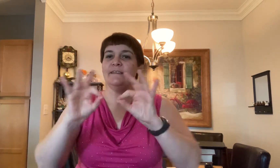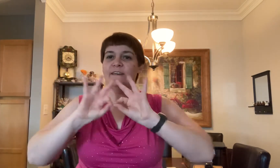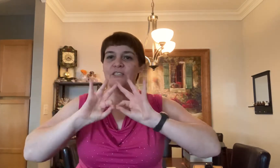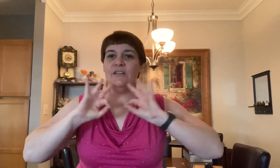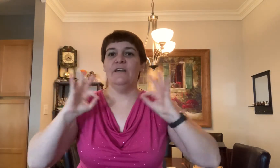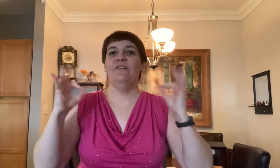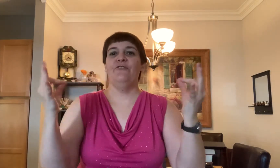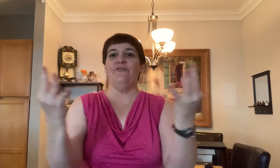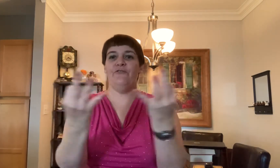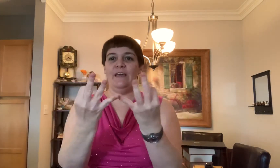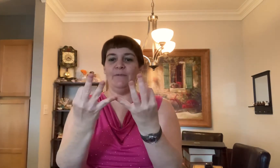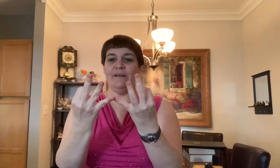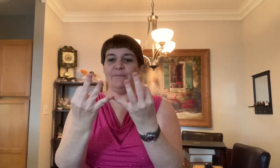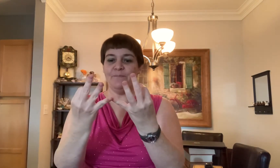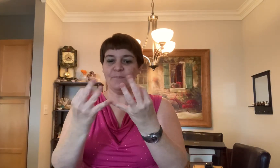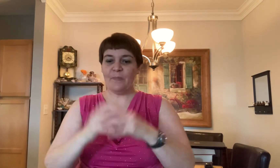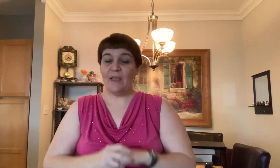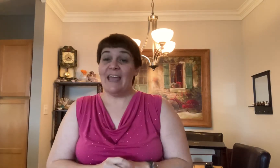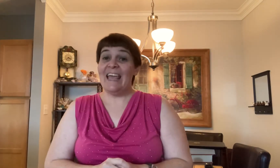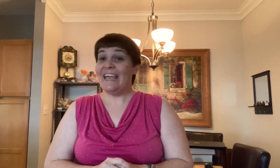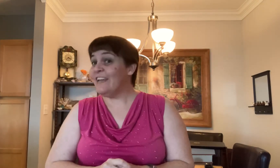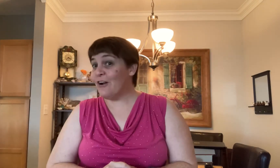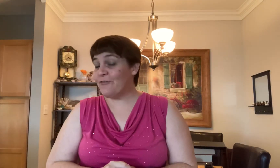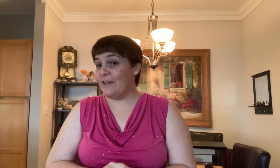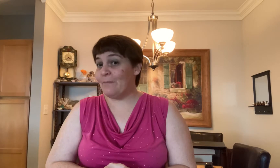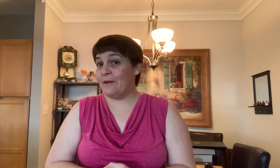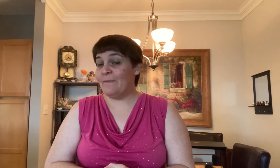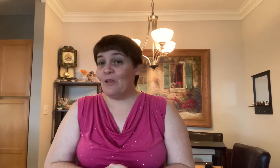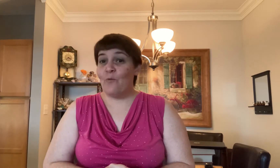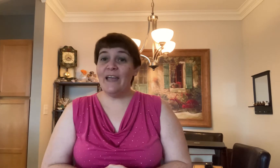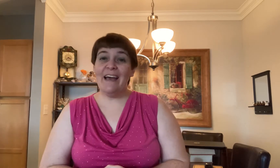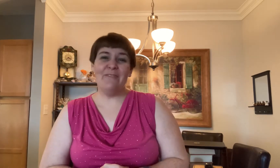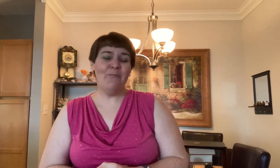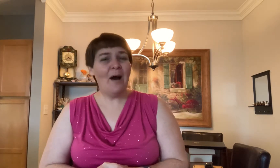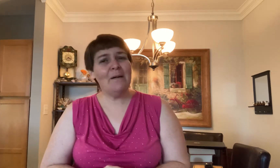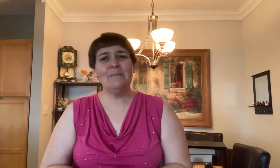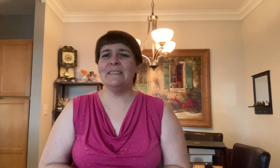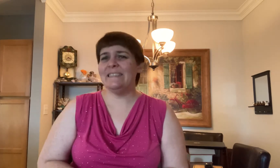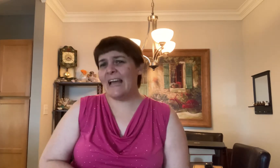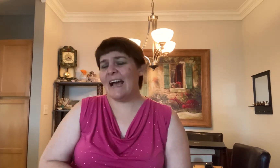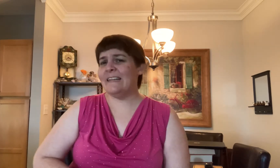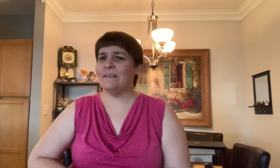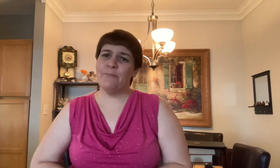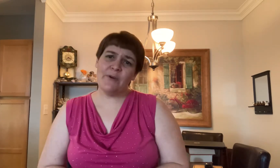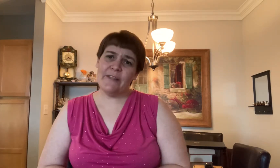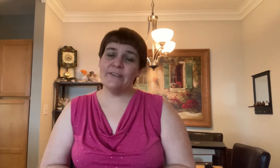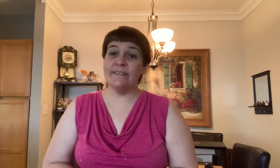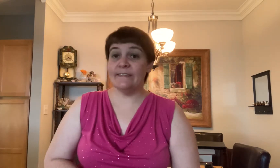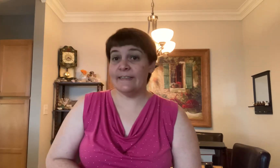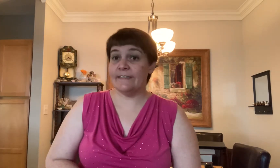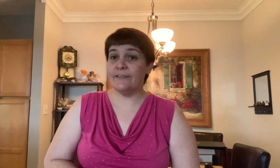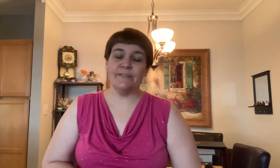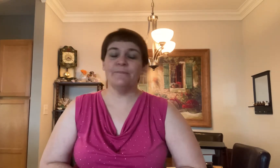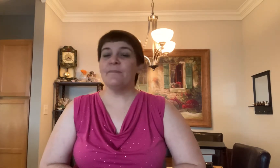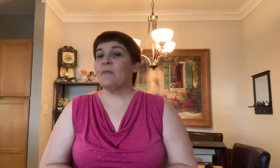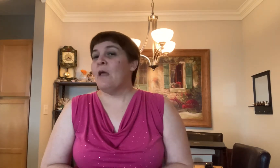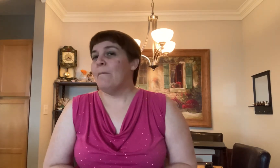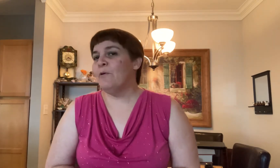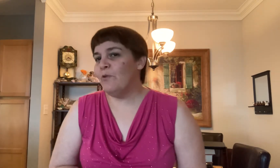touch. Family. In our family, we have moms and dads and brothers and sisters. But what's